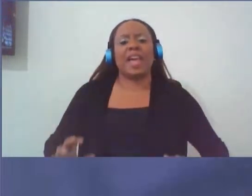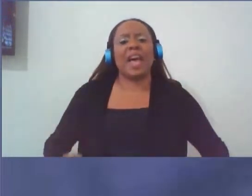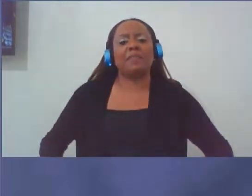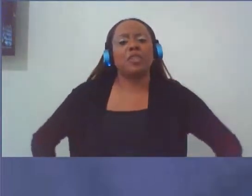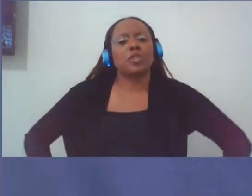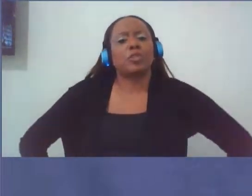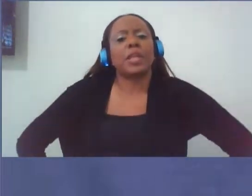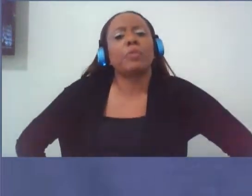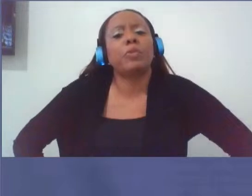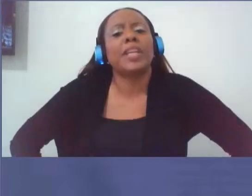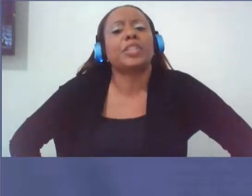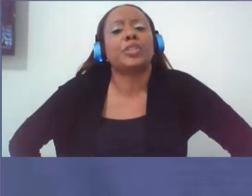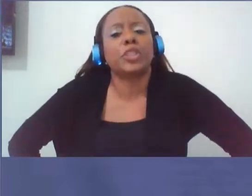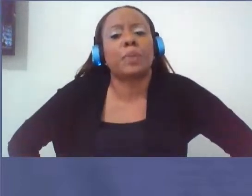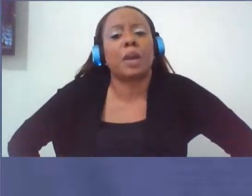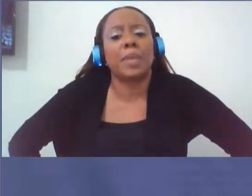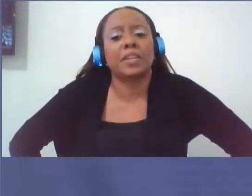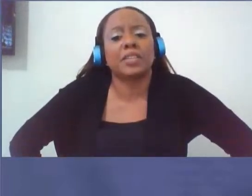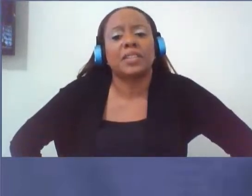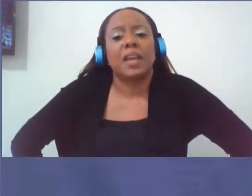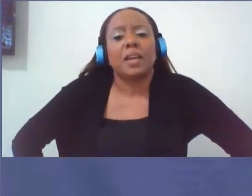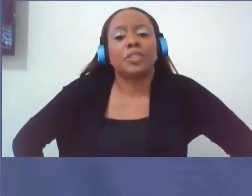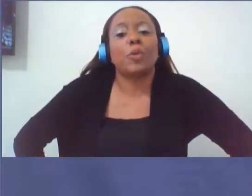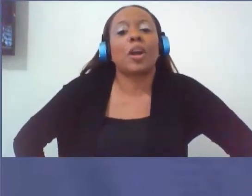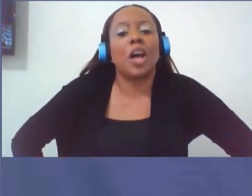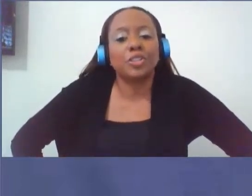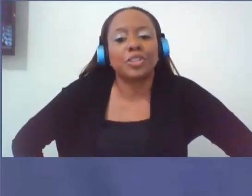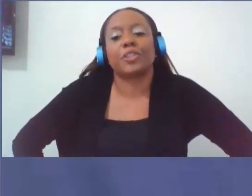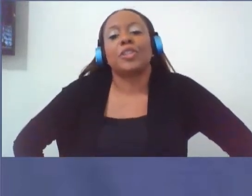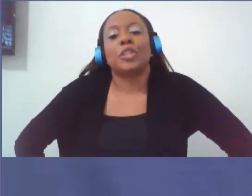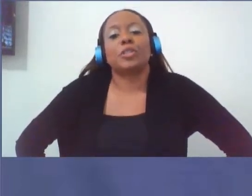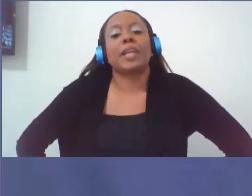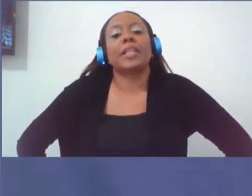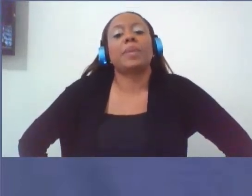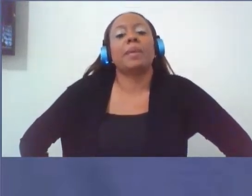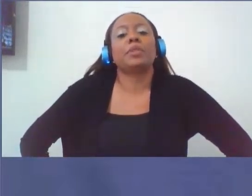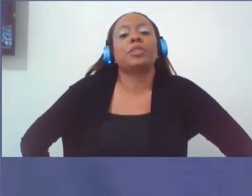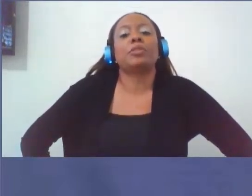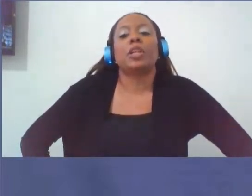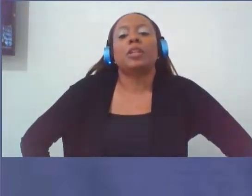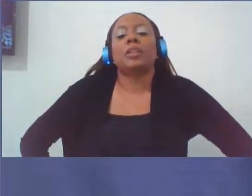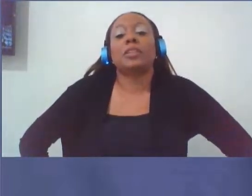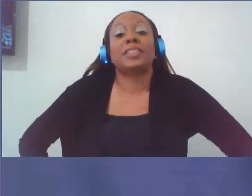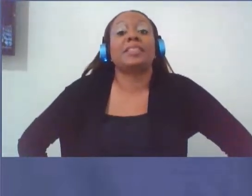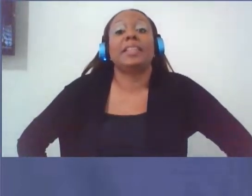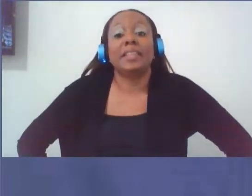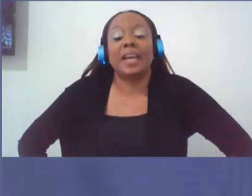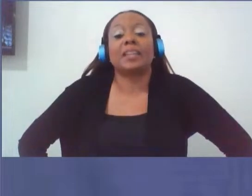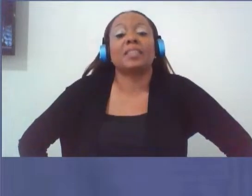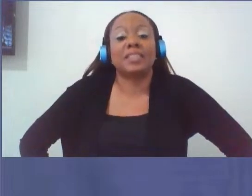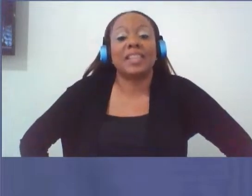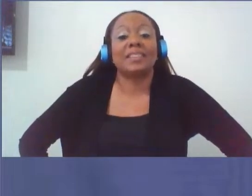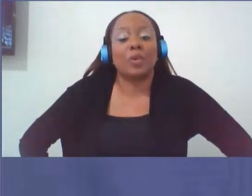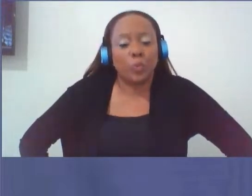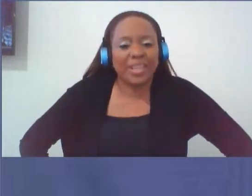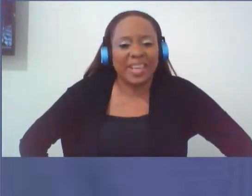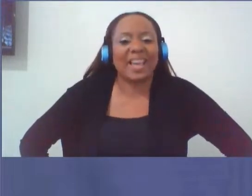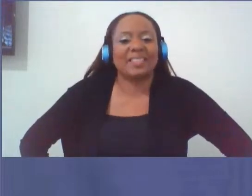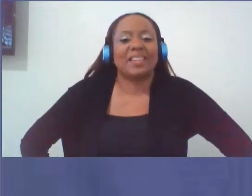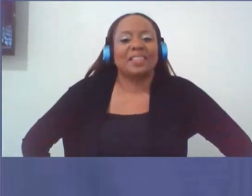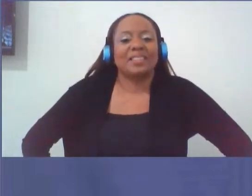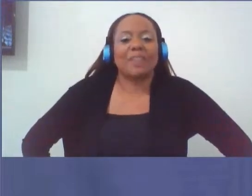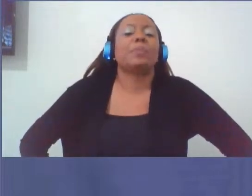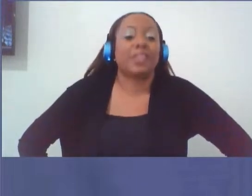various skills that they have, so that we will introduce Barbados to our culture, so that they'll be able to see and understand